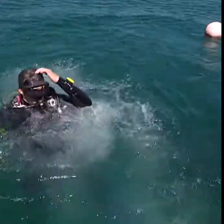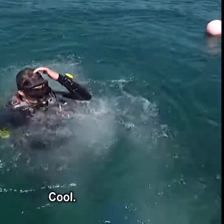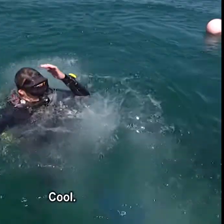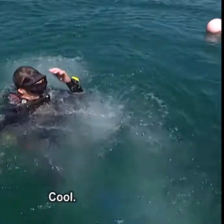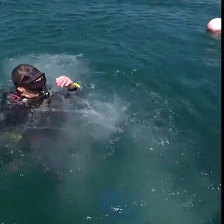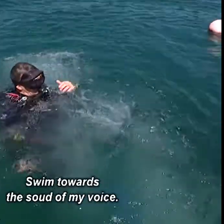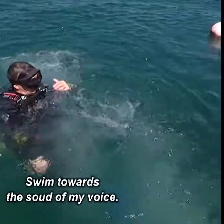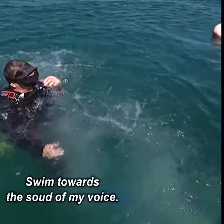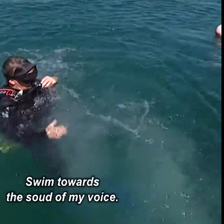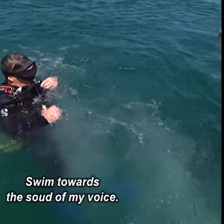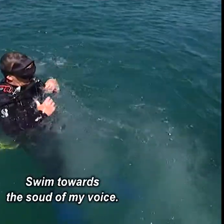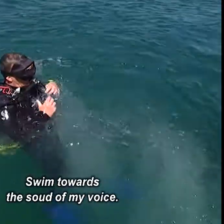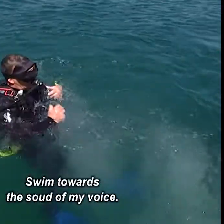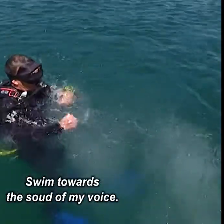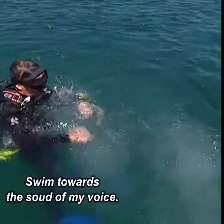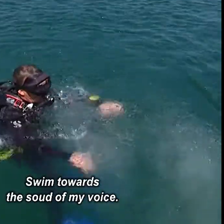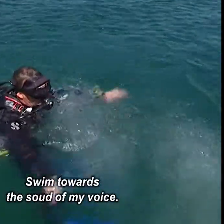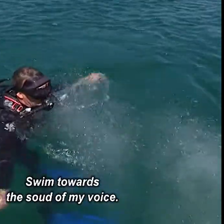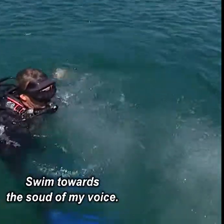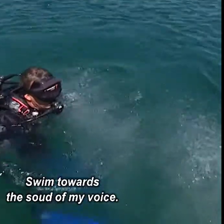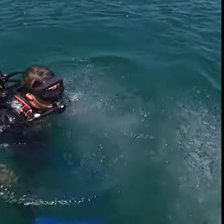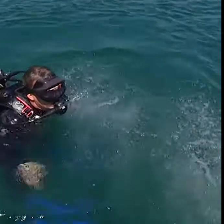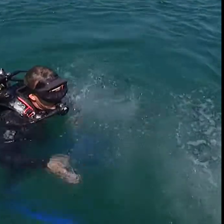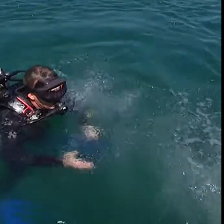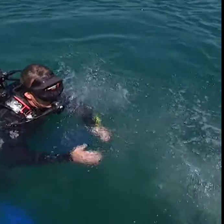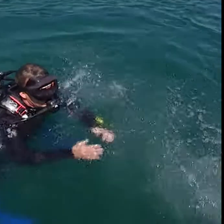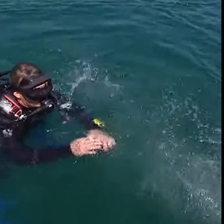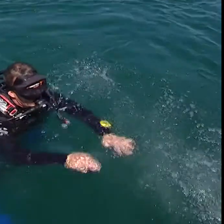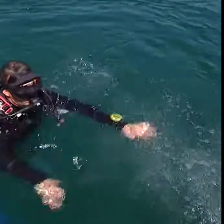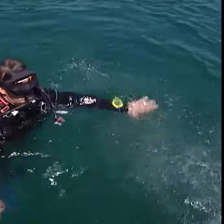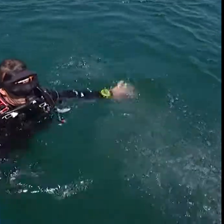You okay? Cool. Come towards my voice here.